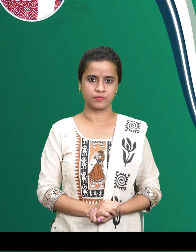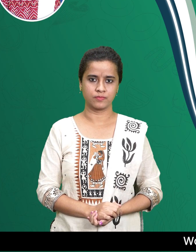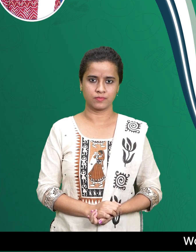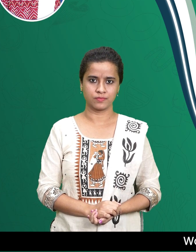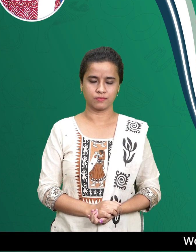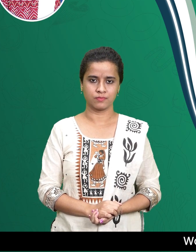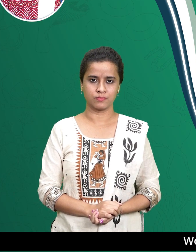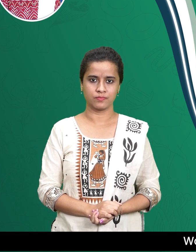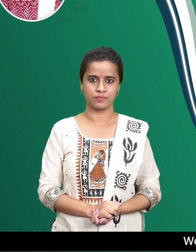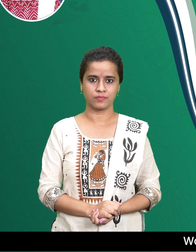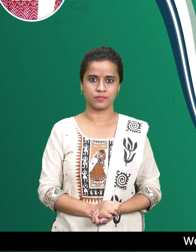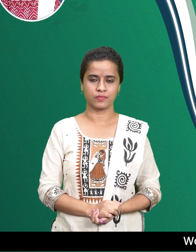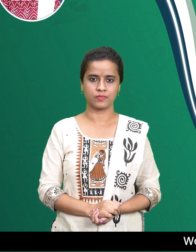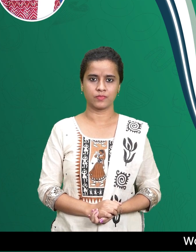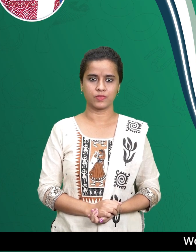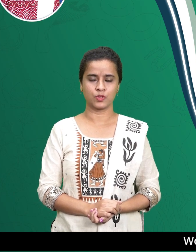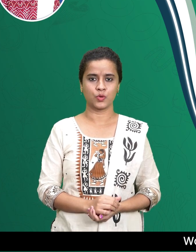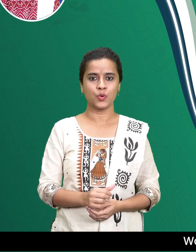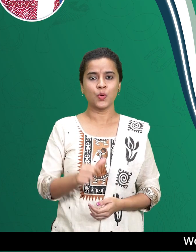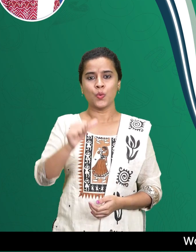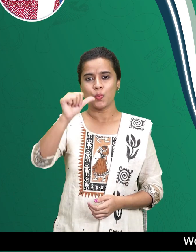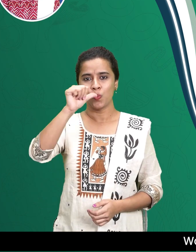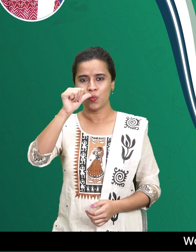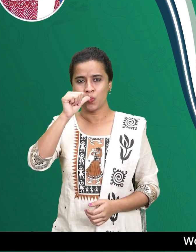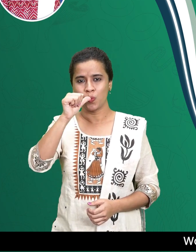Water Transmitted Diseases